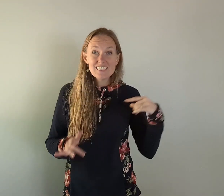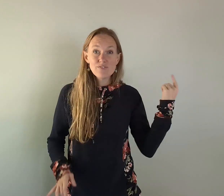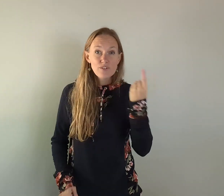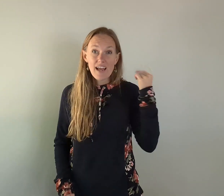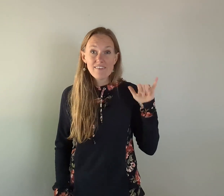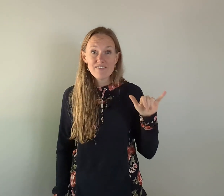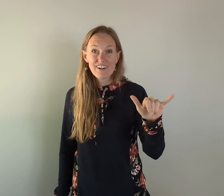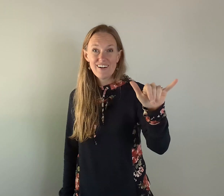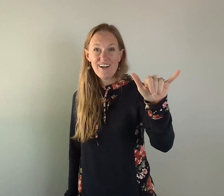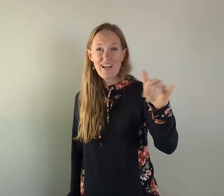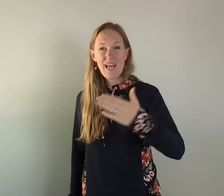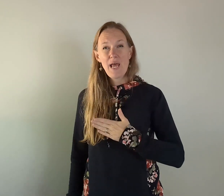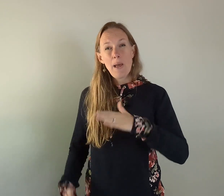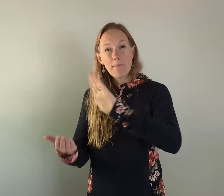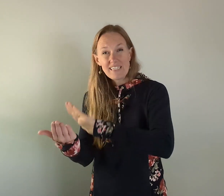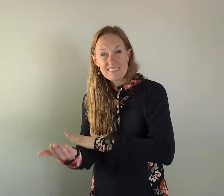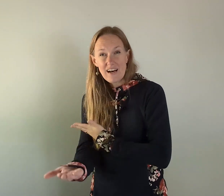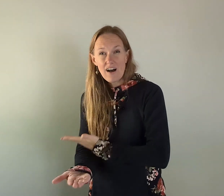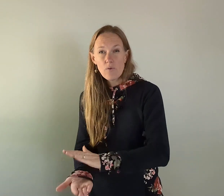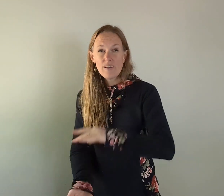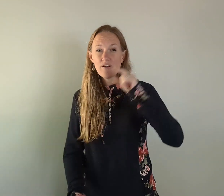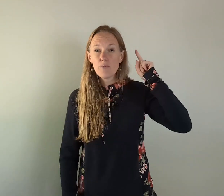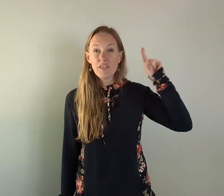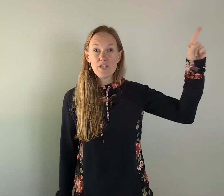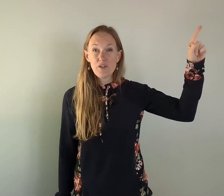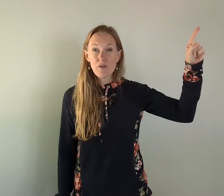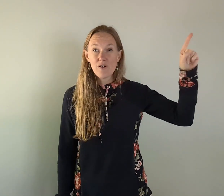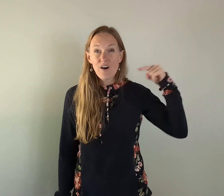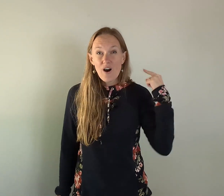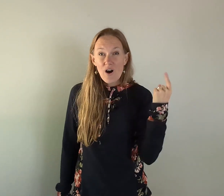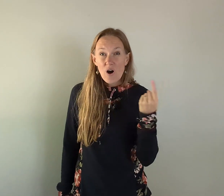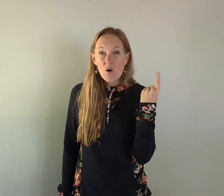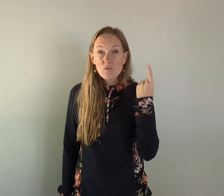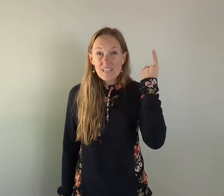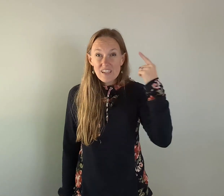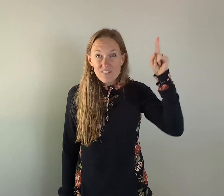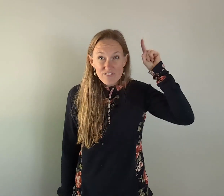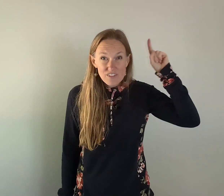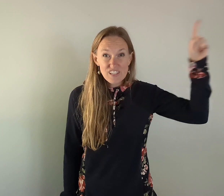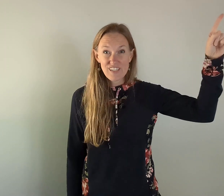Jesus forever. My song will be you, only for